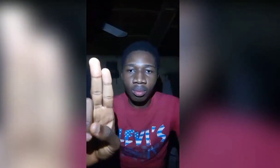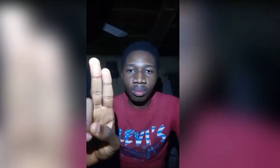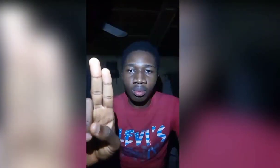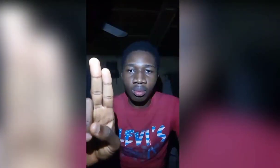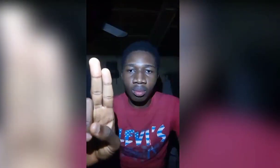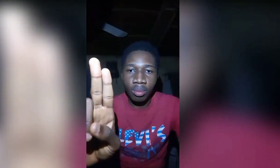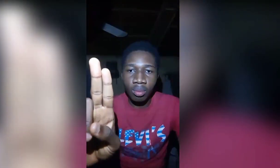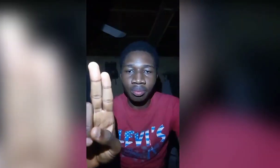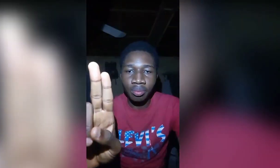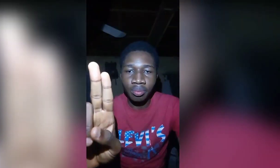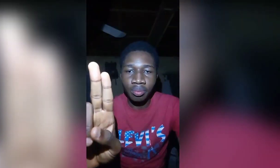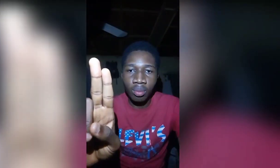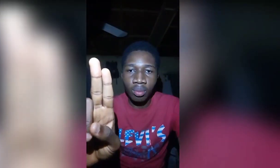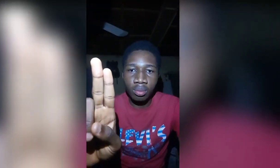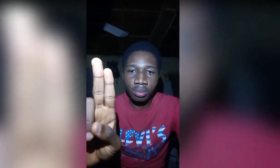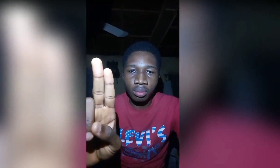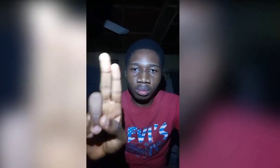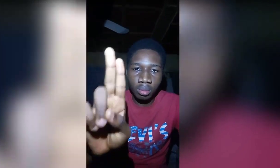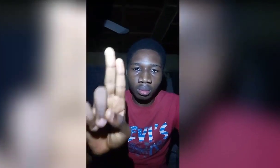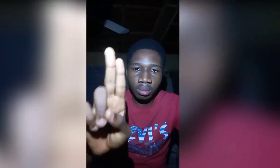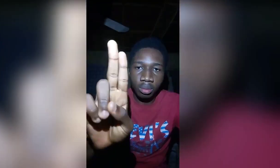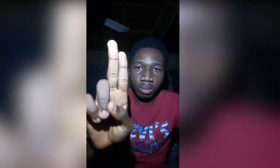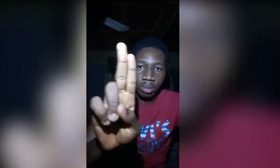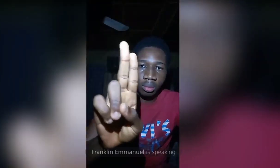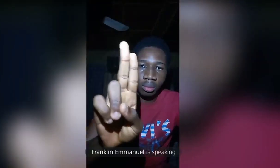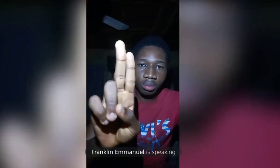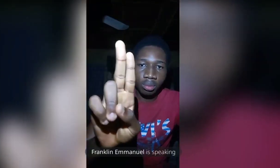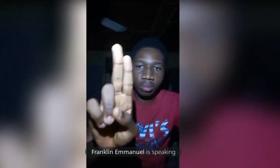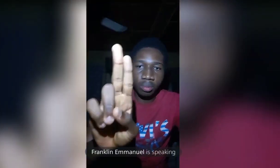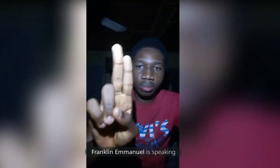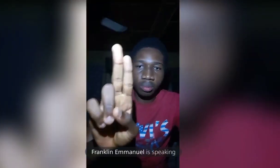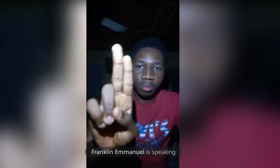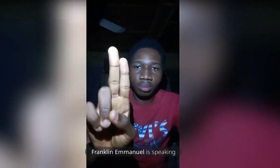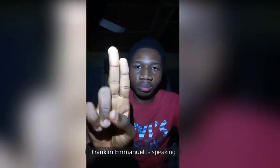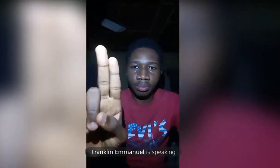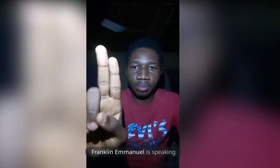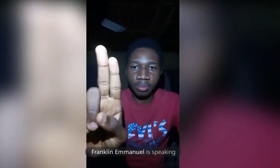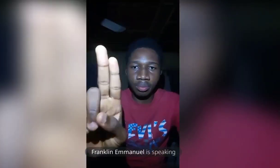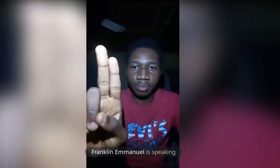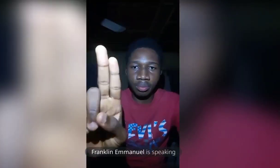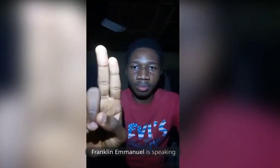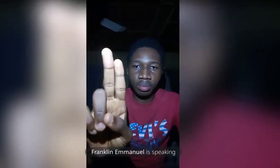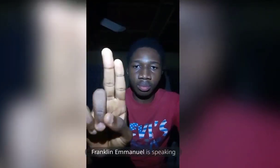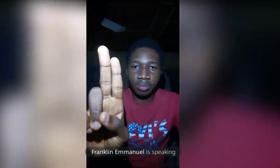I can see it clearly from here. I can see it clearly. Okay. Perfect. Letter V.